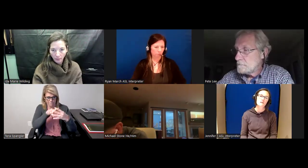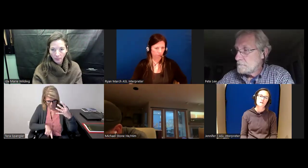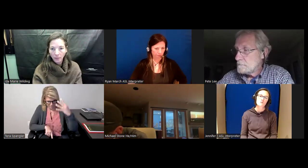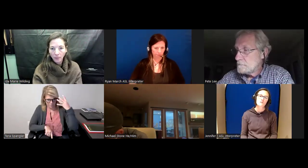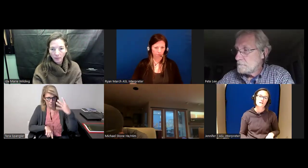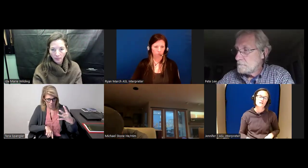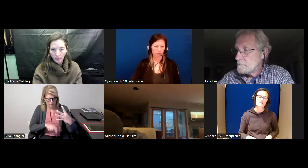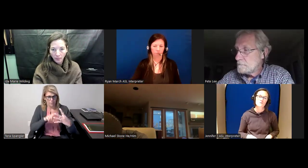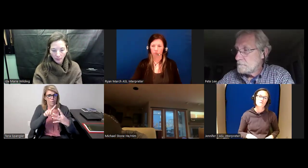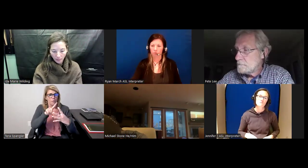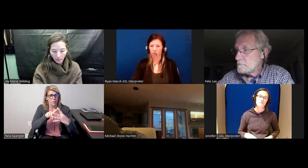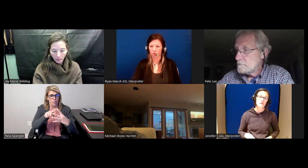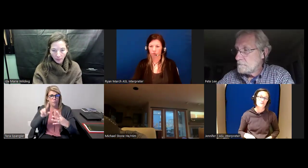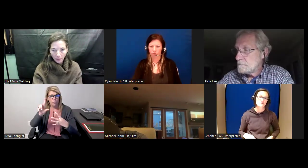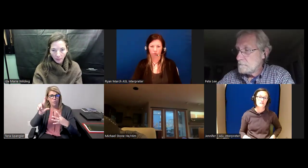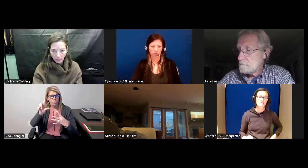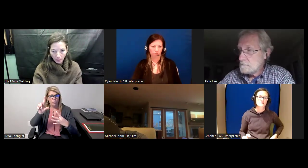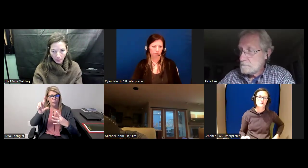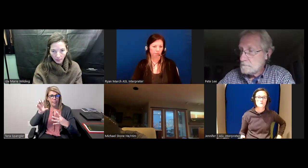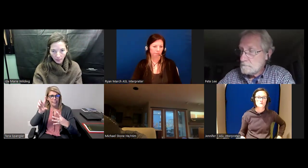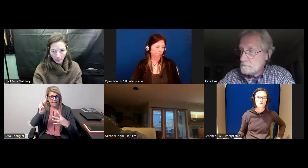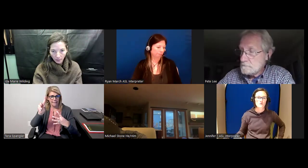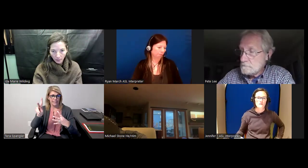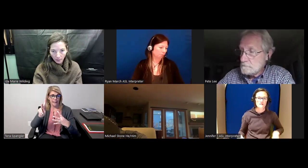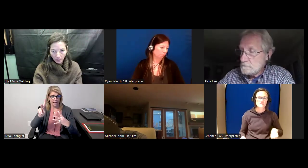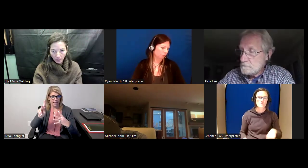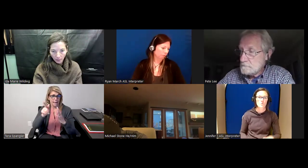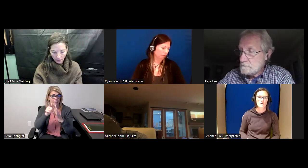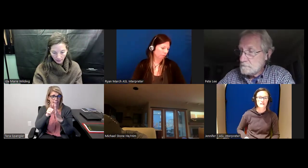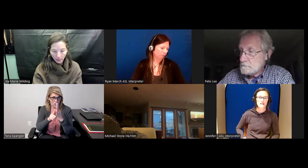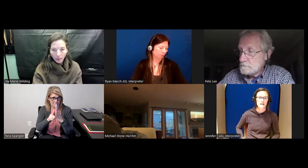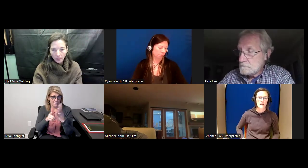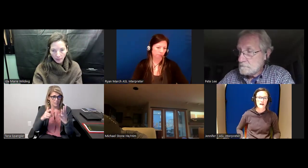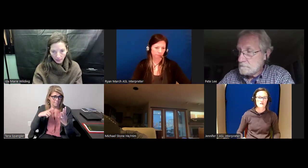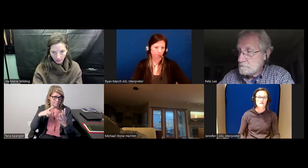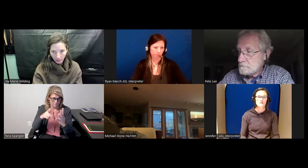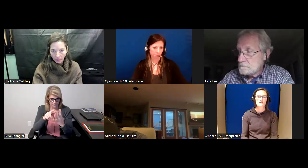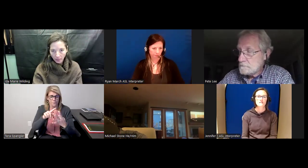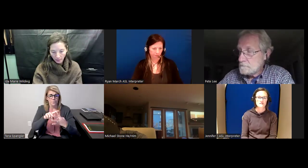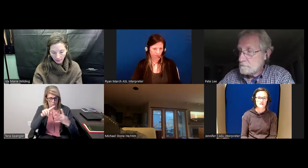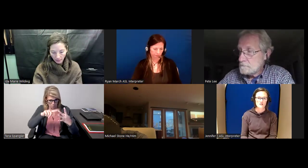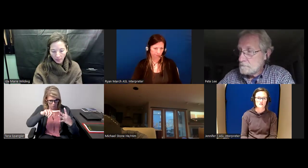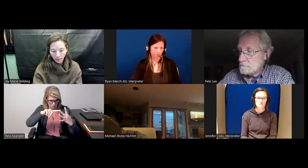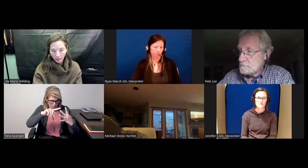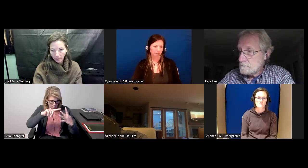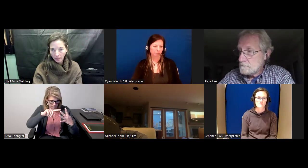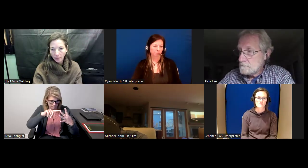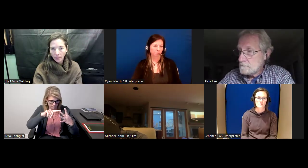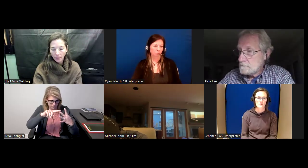focus related to legislative. So those 4 things were lead K